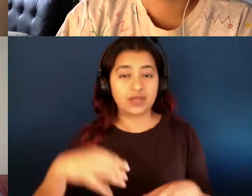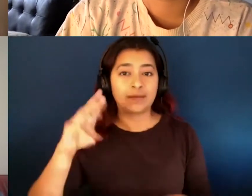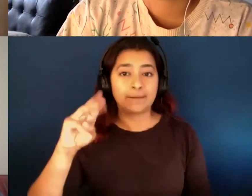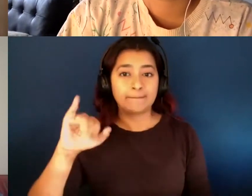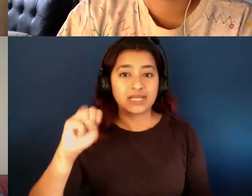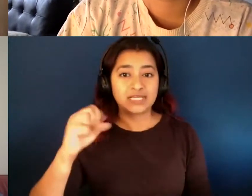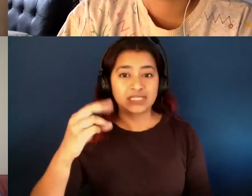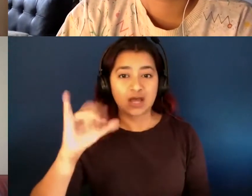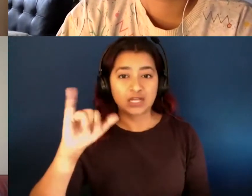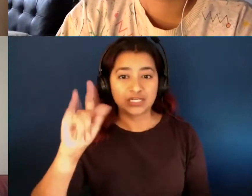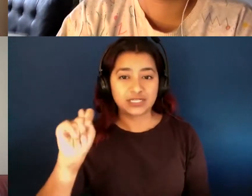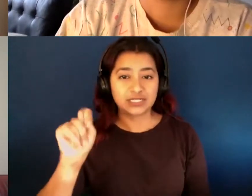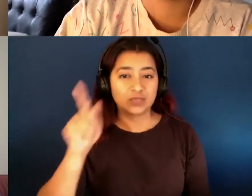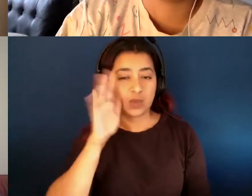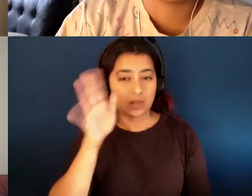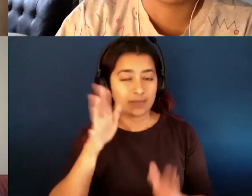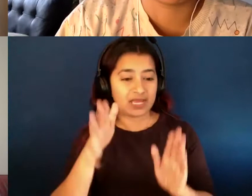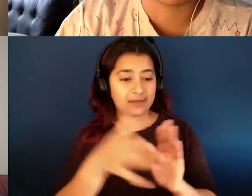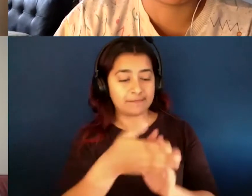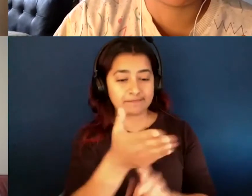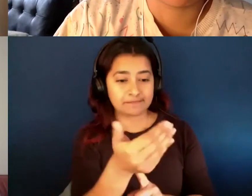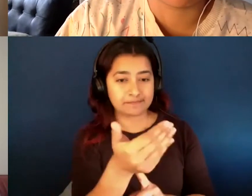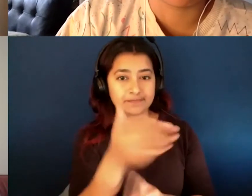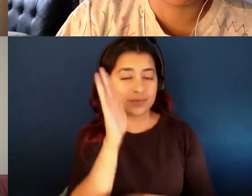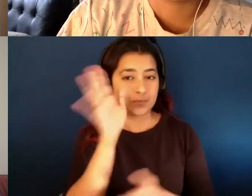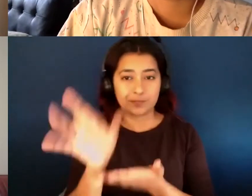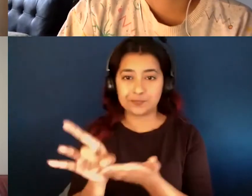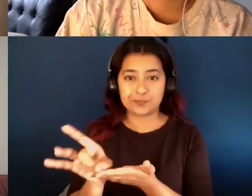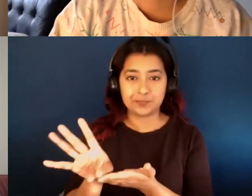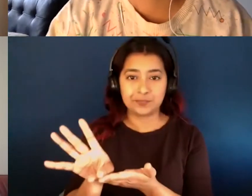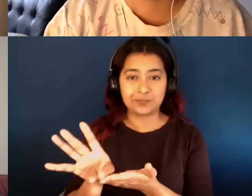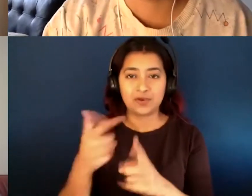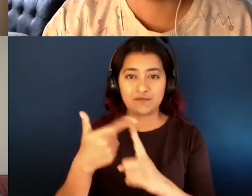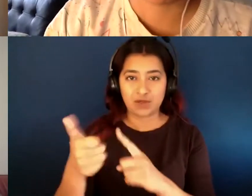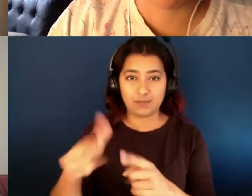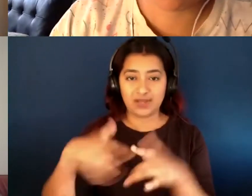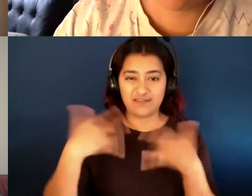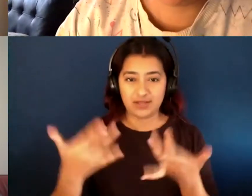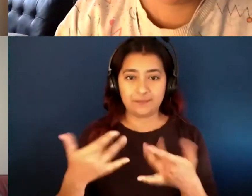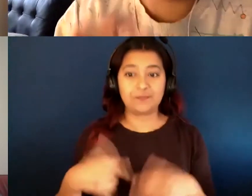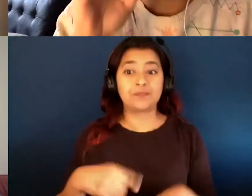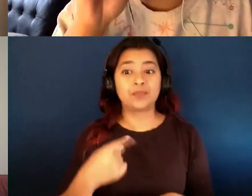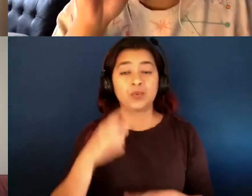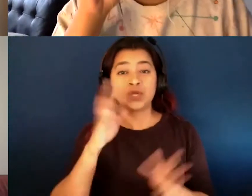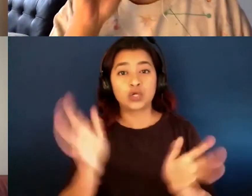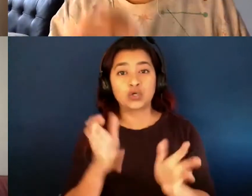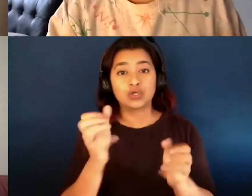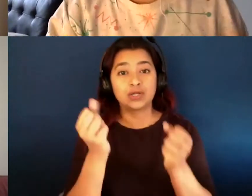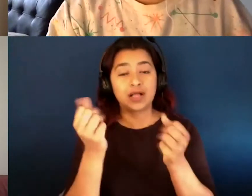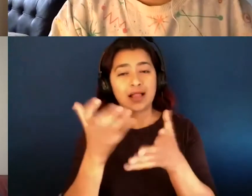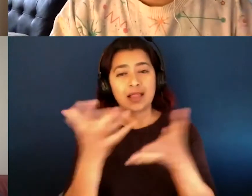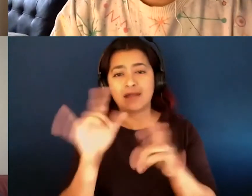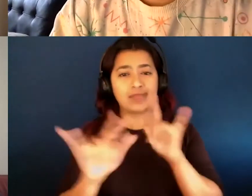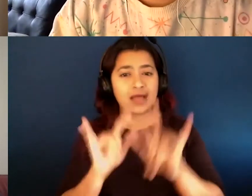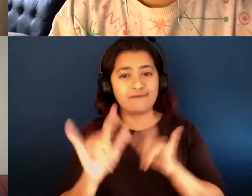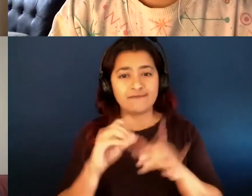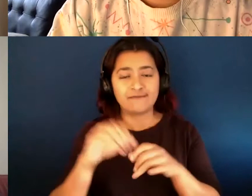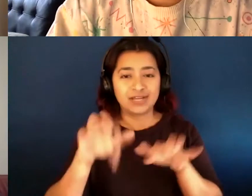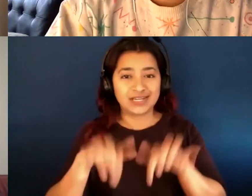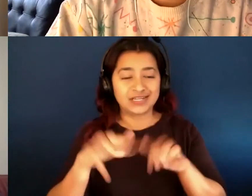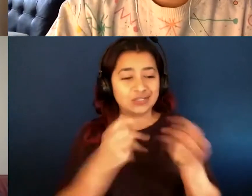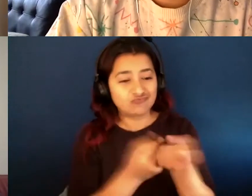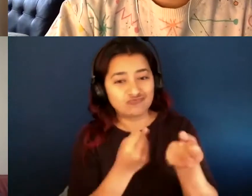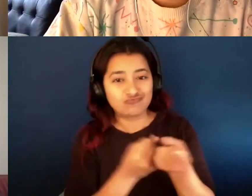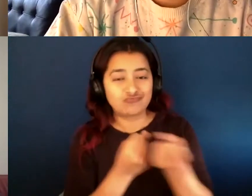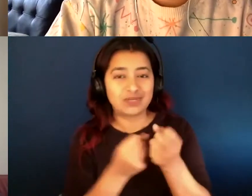will be flagged and the person will be removed from the event. We do encourage lots of love in the chat to cheer our readers